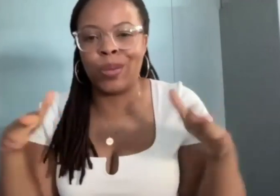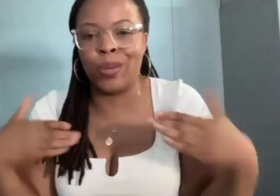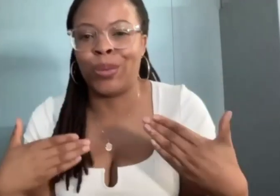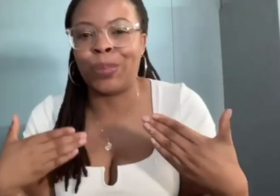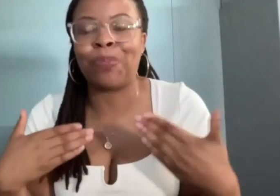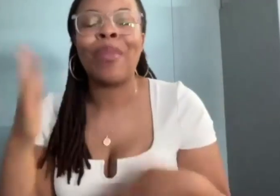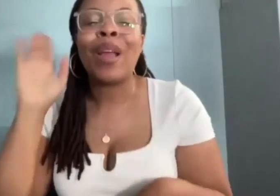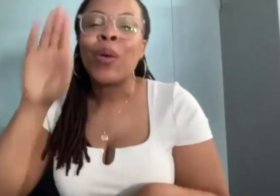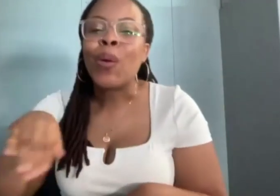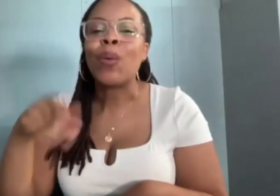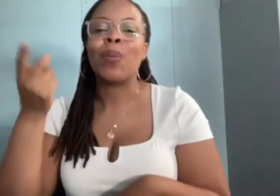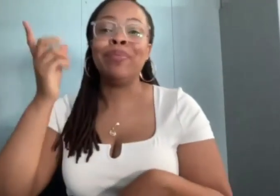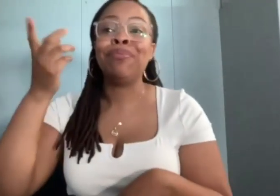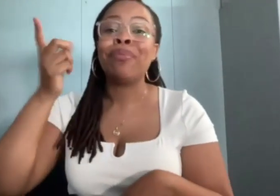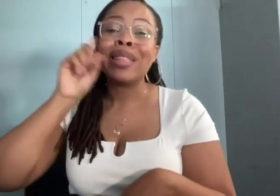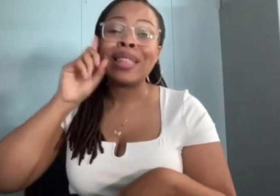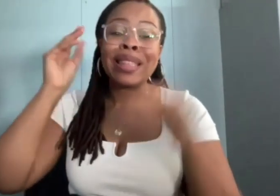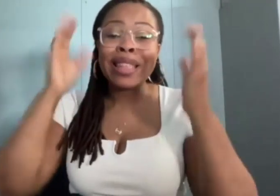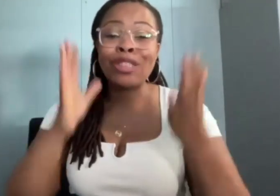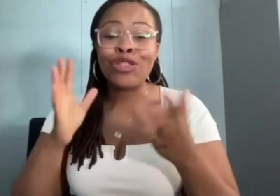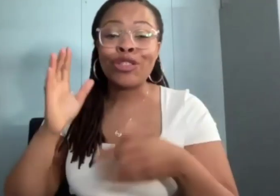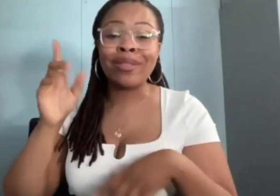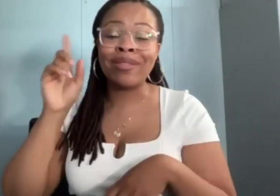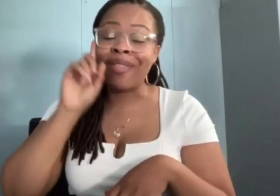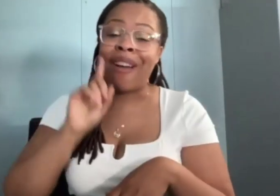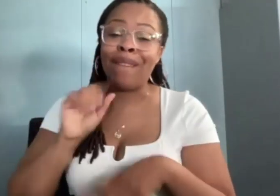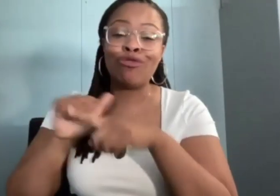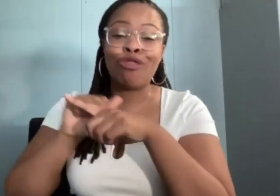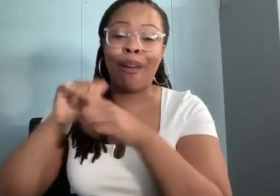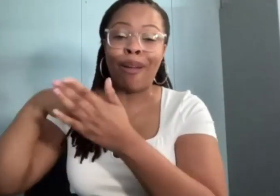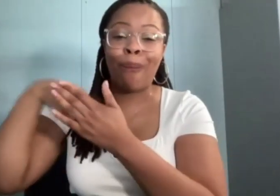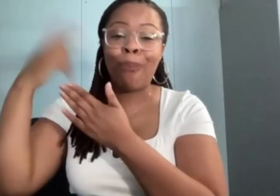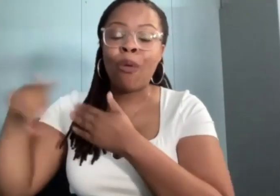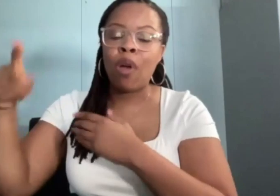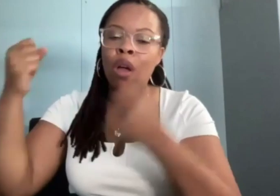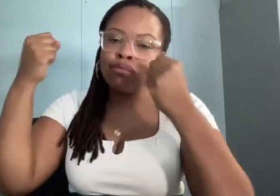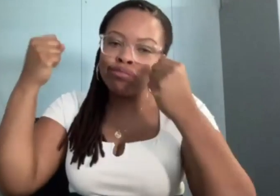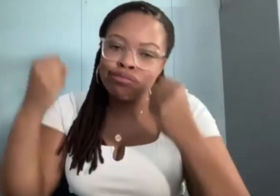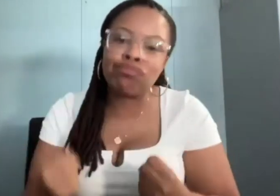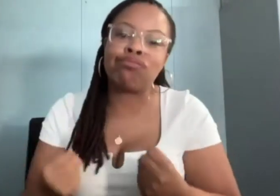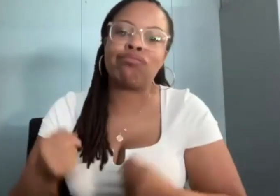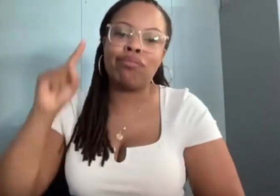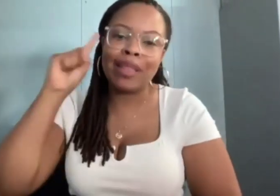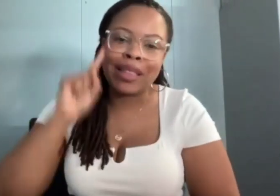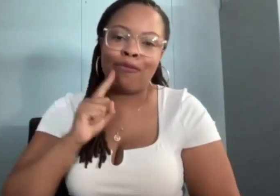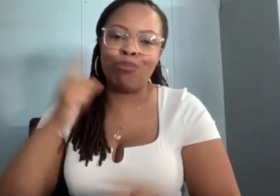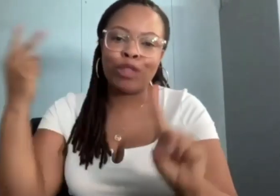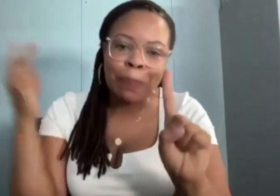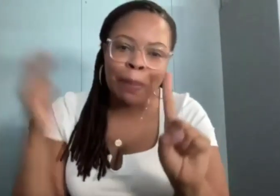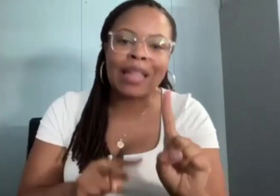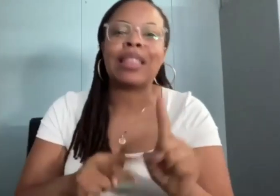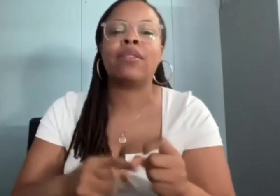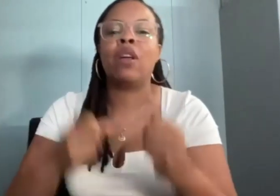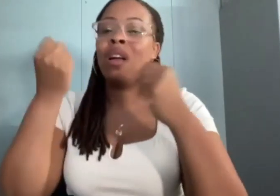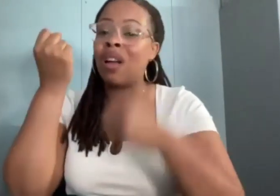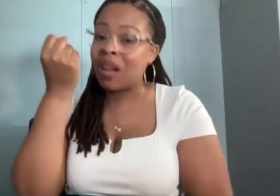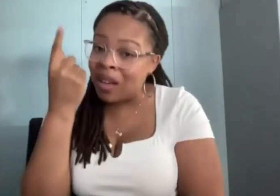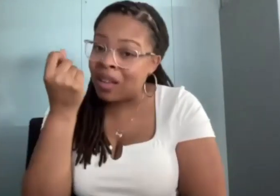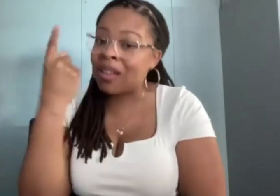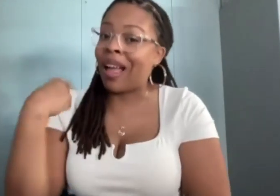to include these lenses within the classroom. If we've got deaf training programs with